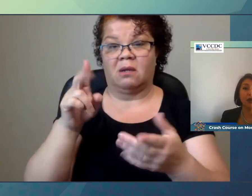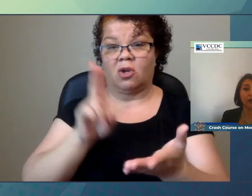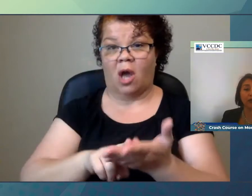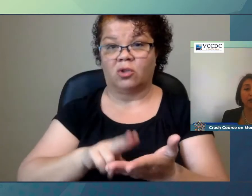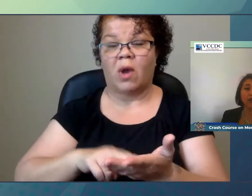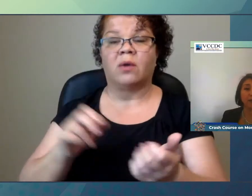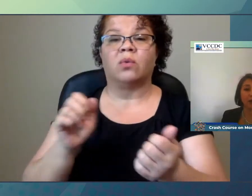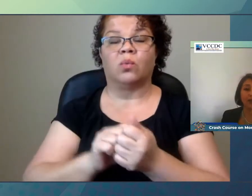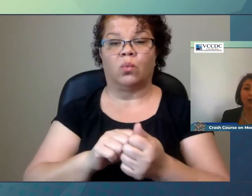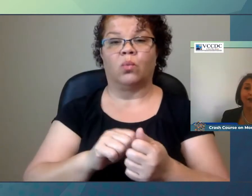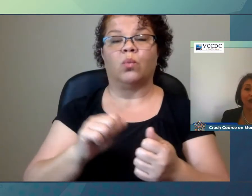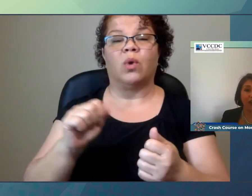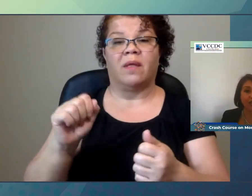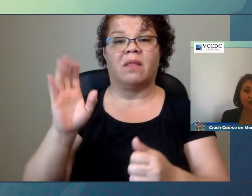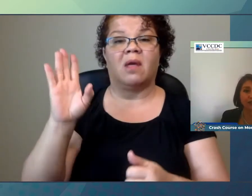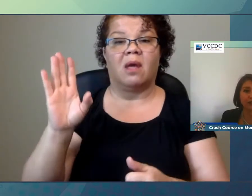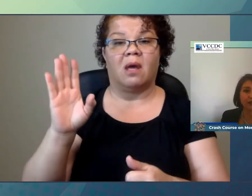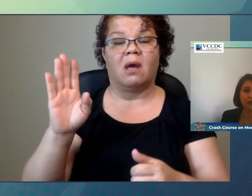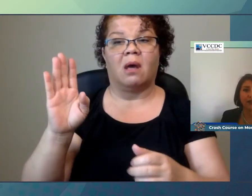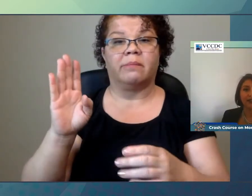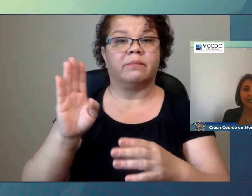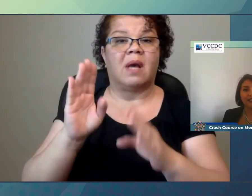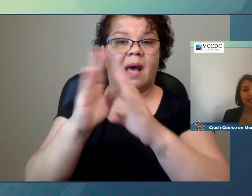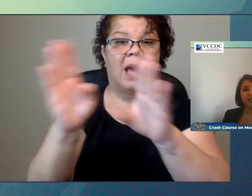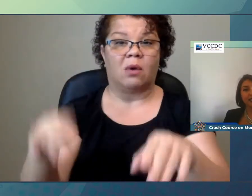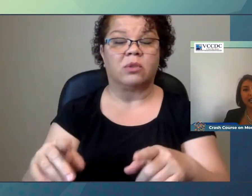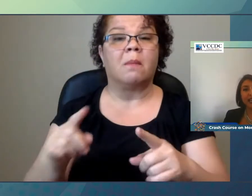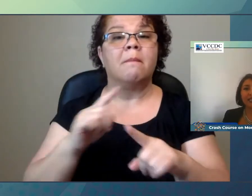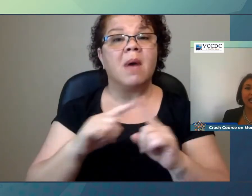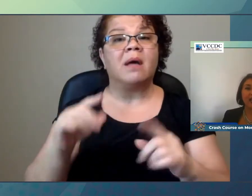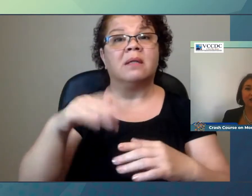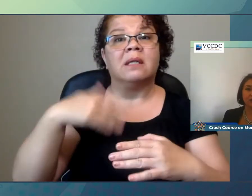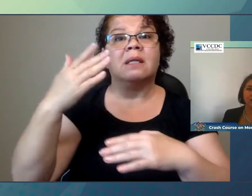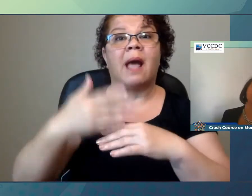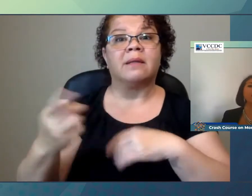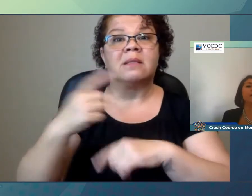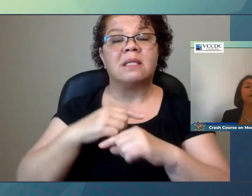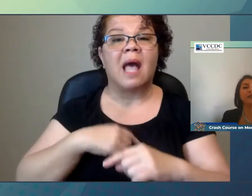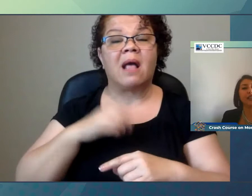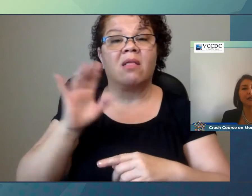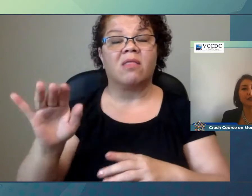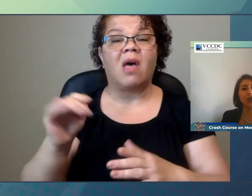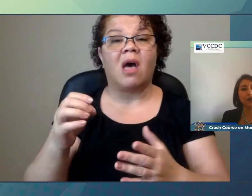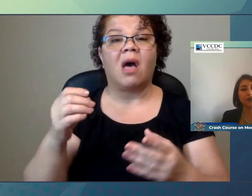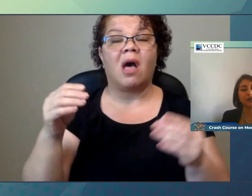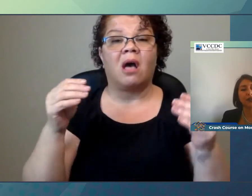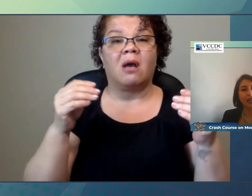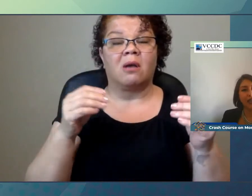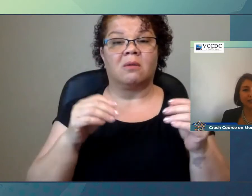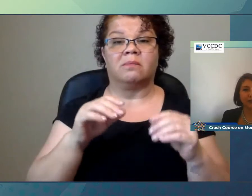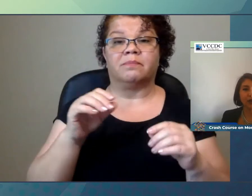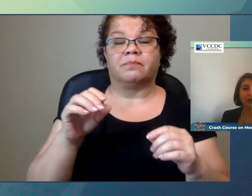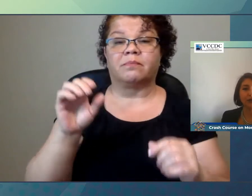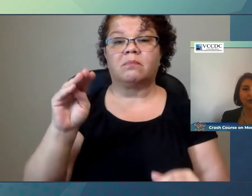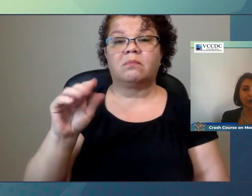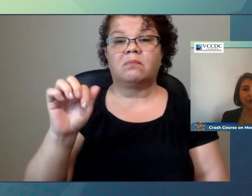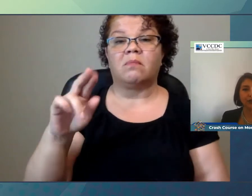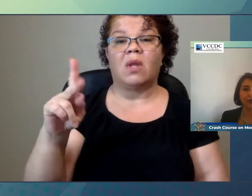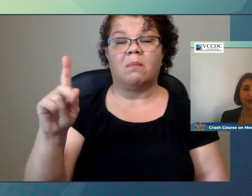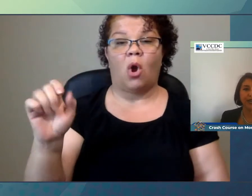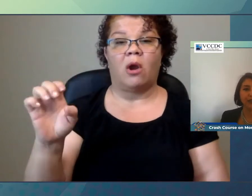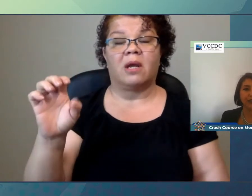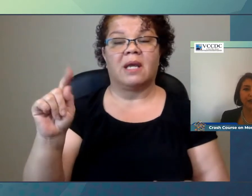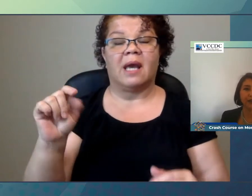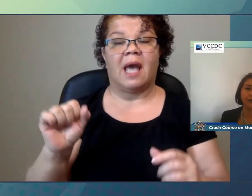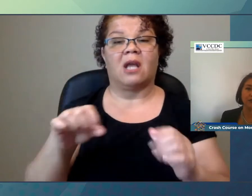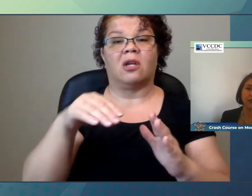and tomorrow the market crashed. Let's say that today that house was worth $500,000 and tomorrow when your